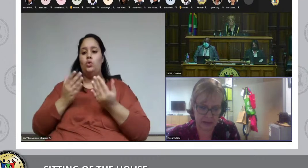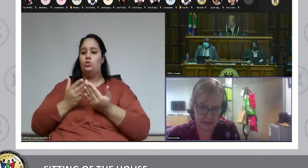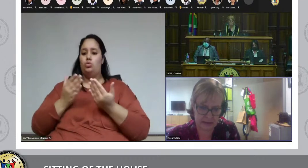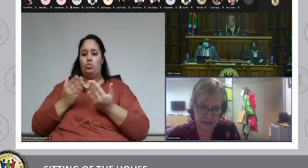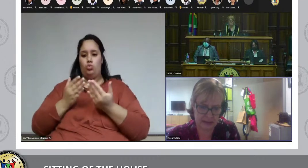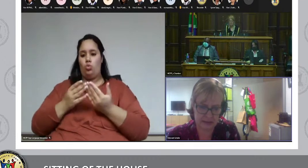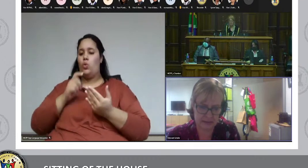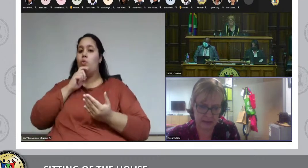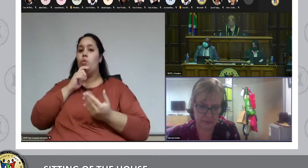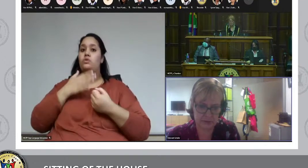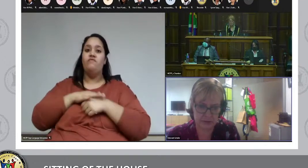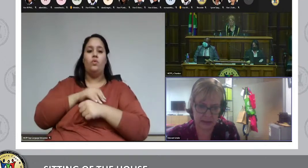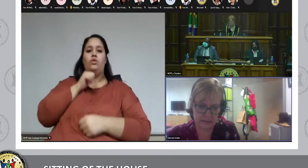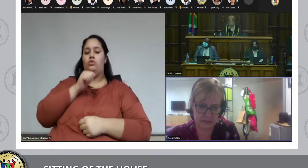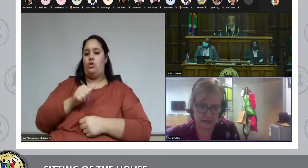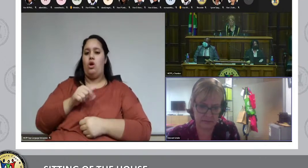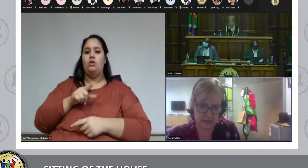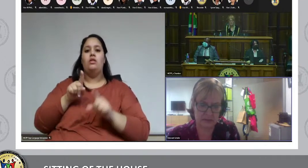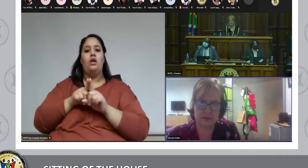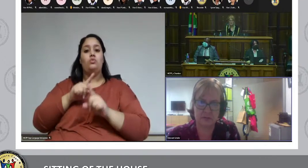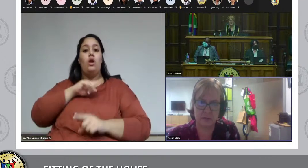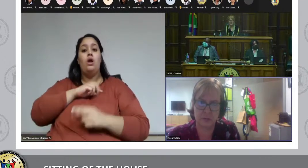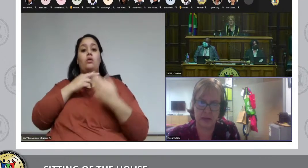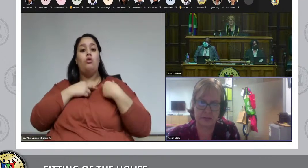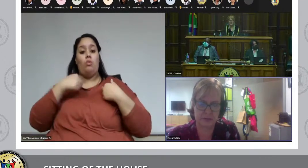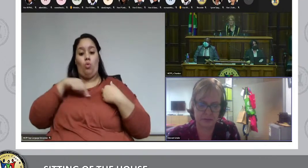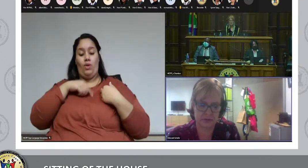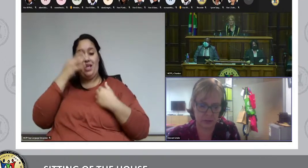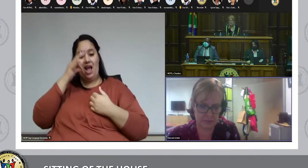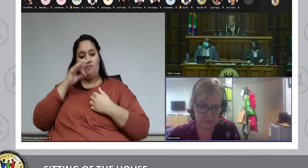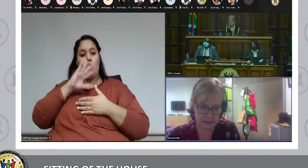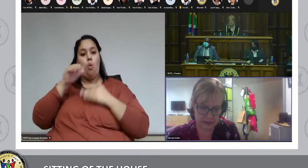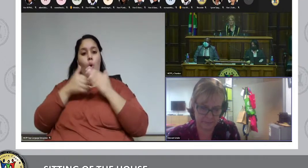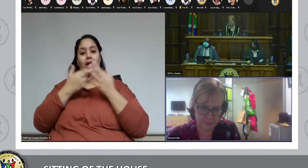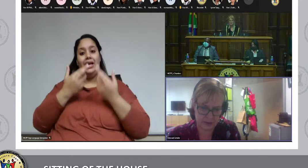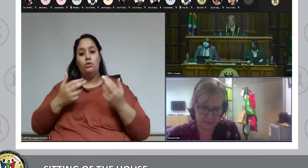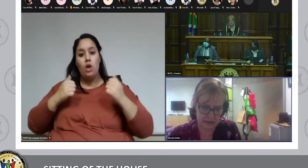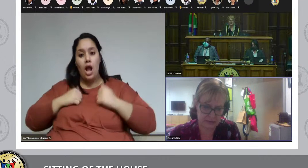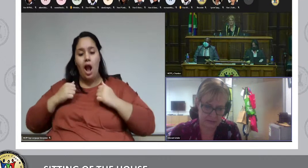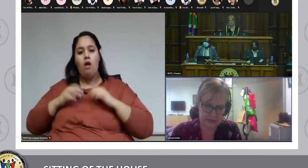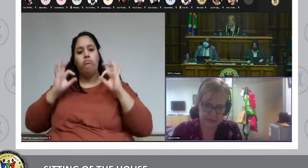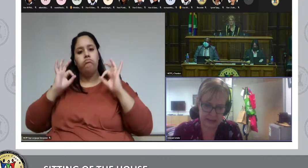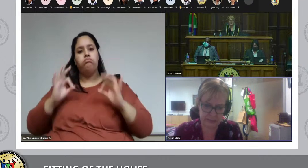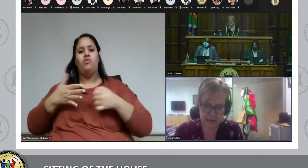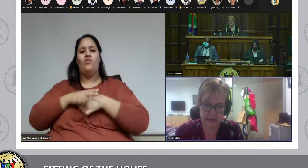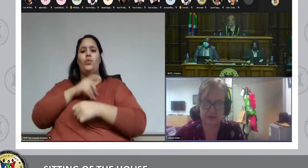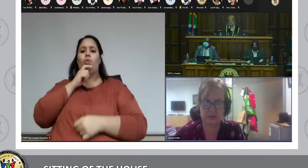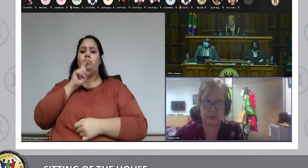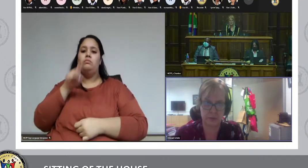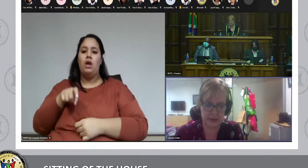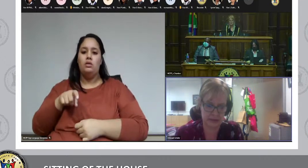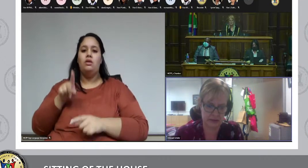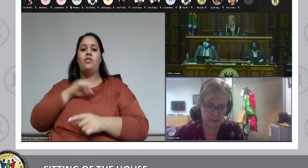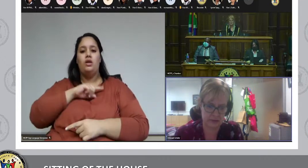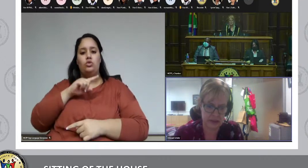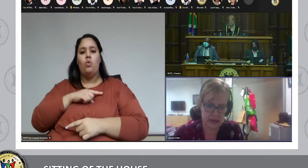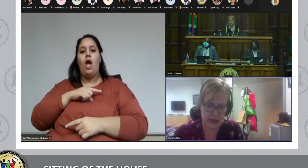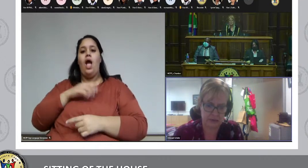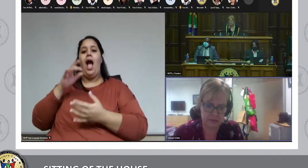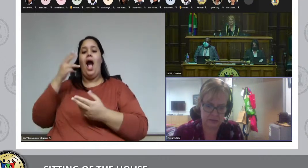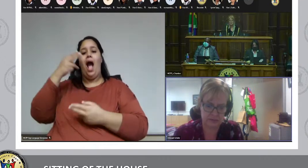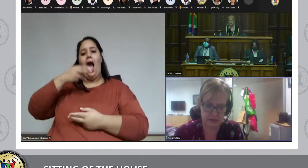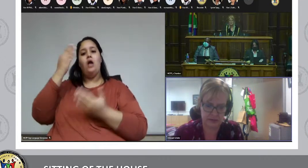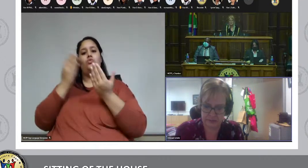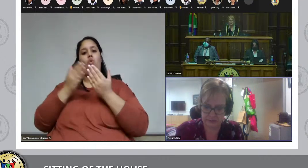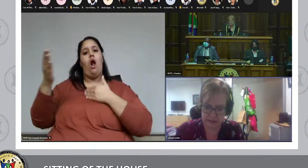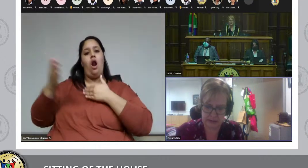optimally utilized, and it is incumbent on us as government to use all our resources optimally. By doing this, we kept our high school in a wider area